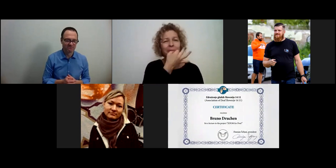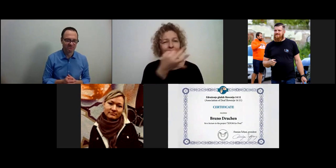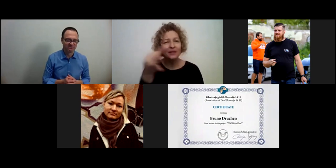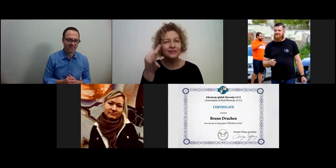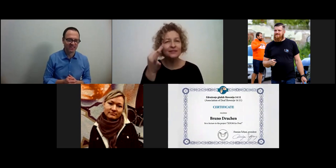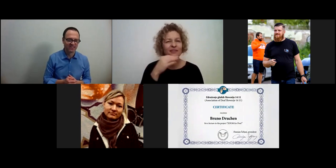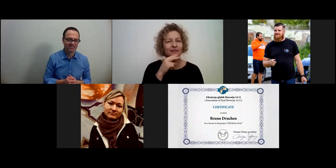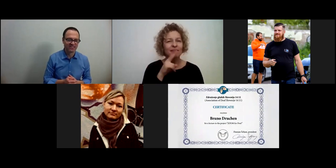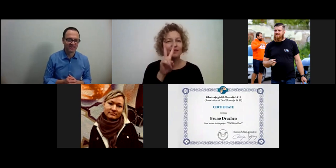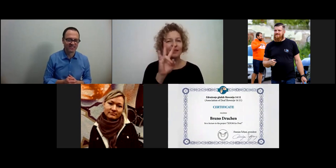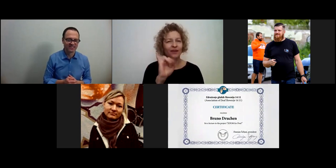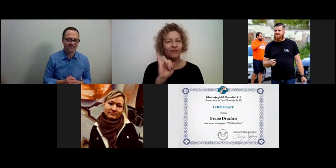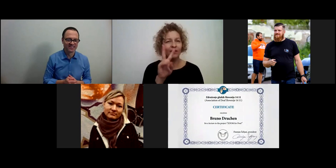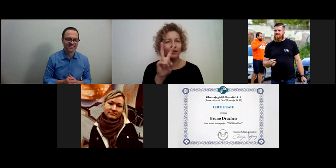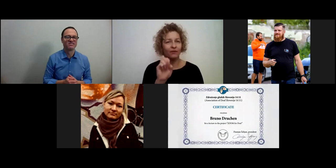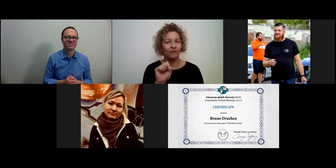must say,